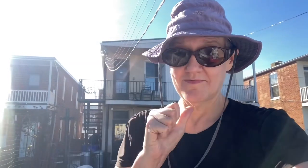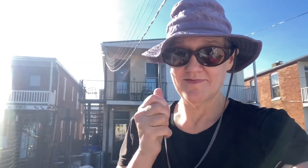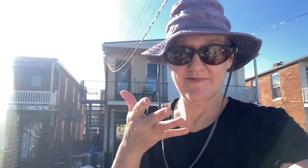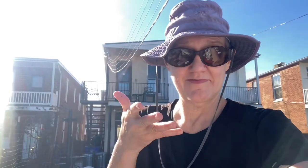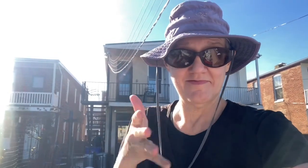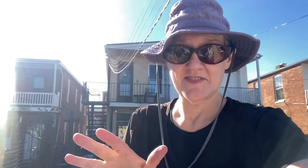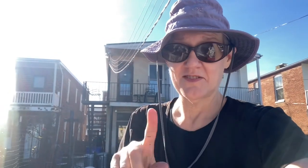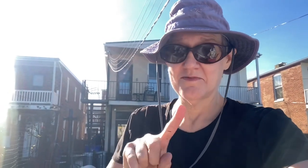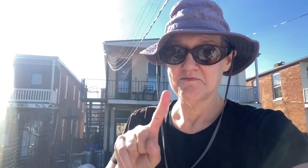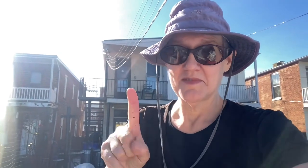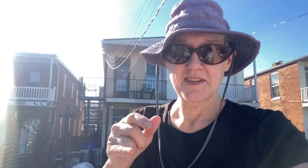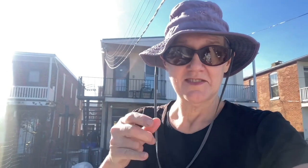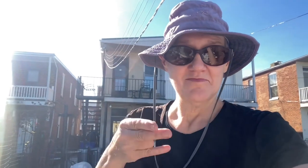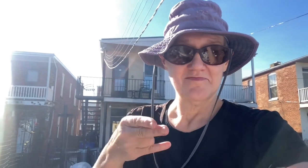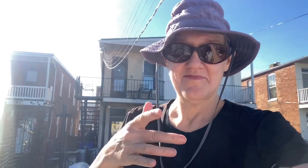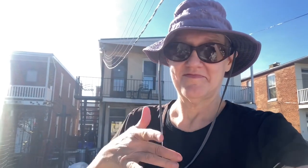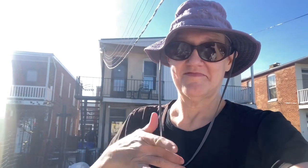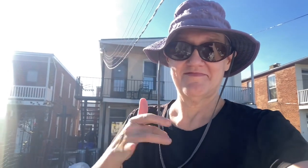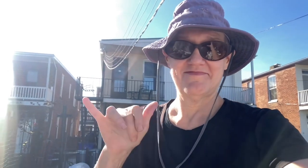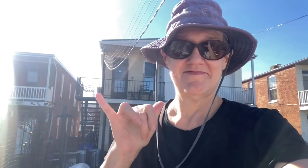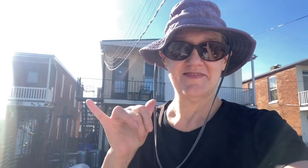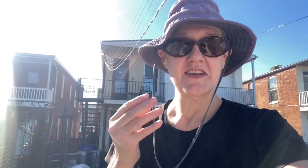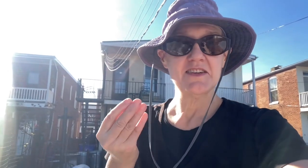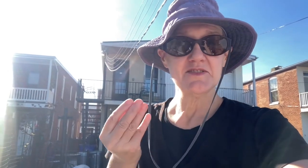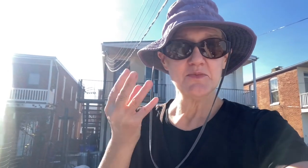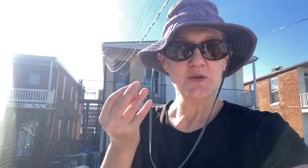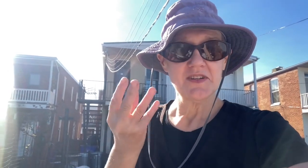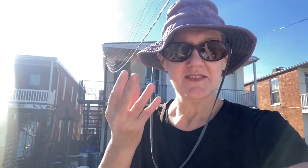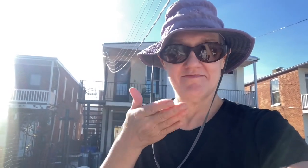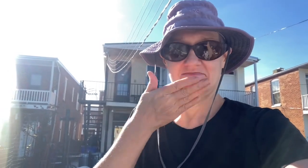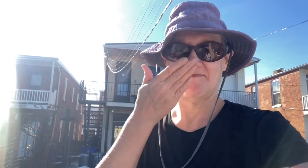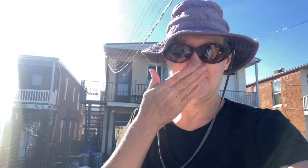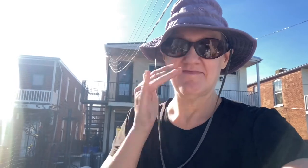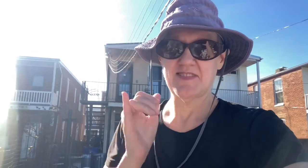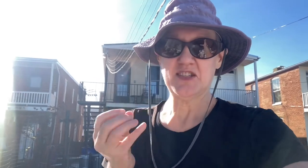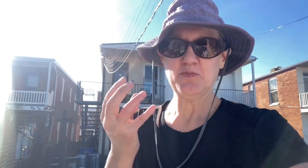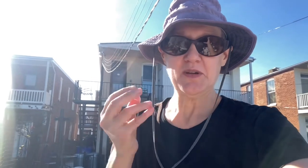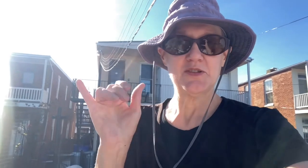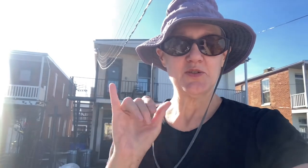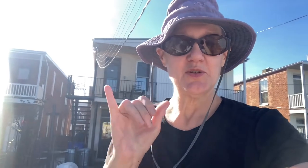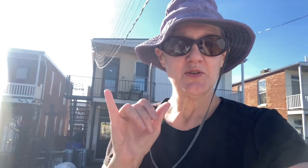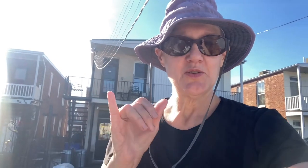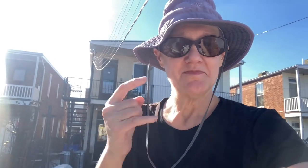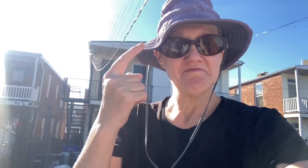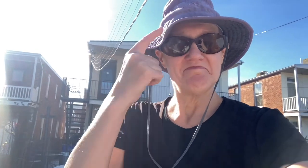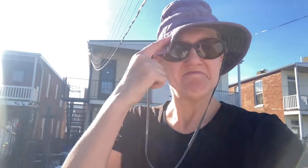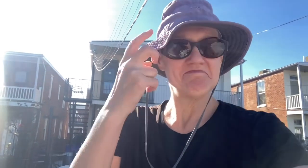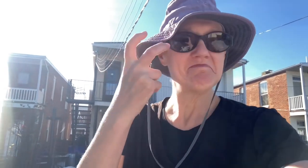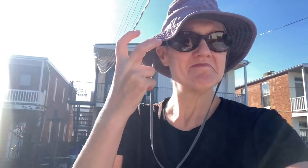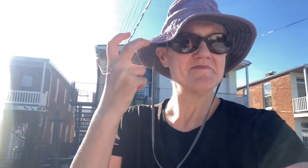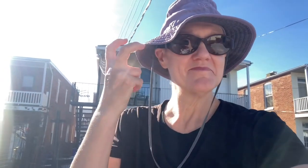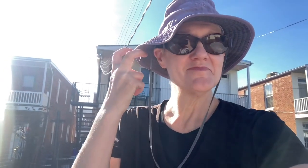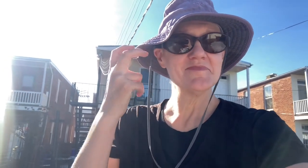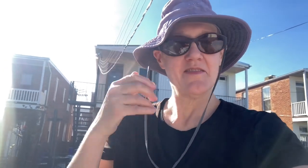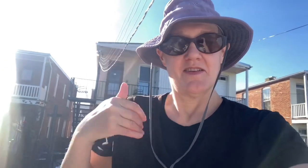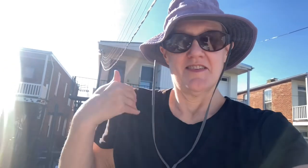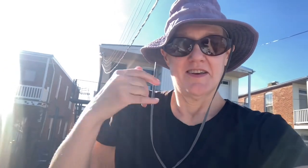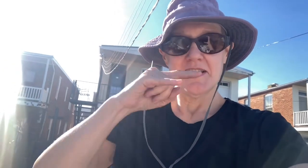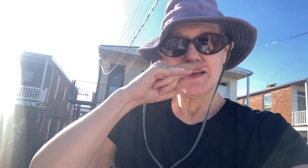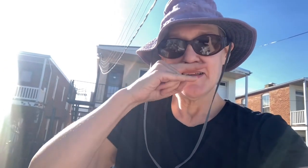I know winter isn't done, but it sure feels like spring, and it smells like spring too. It makes me think about when I